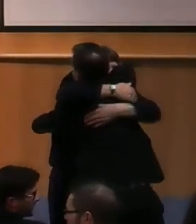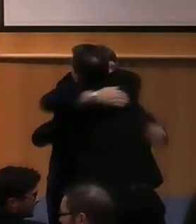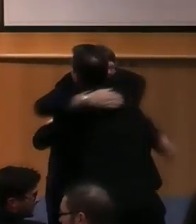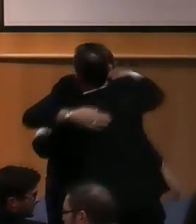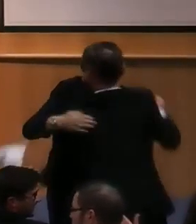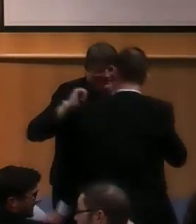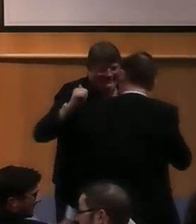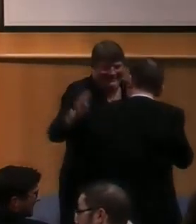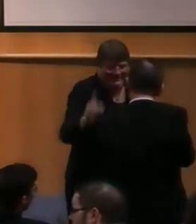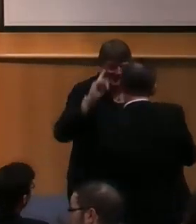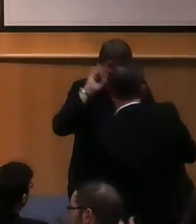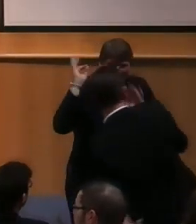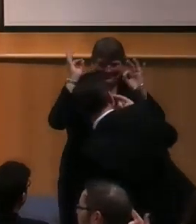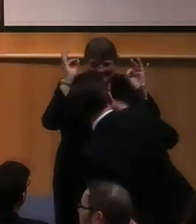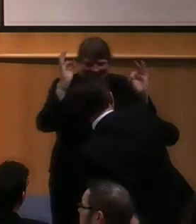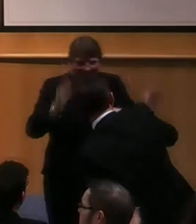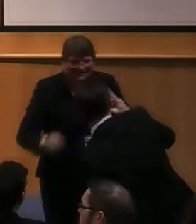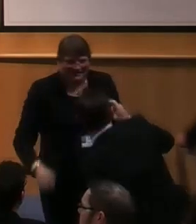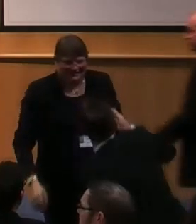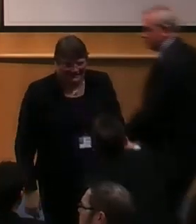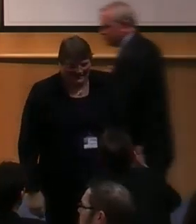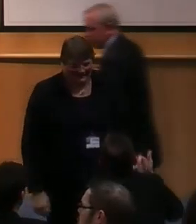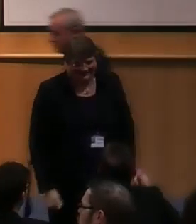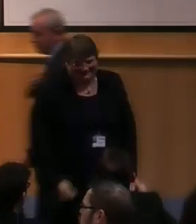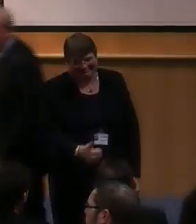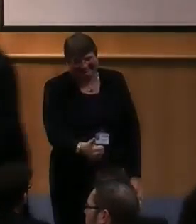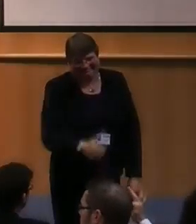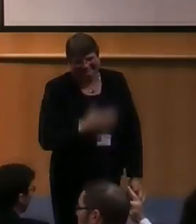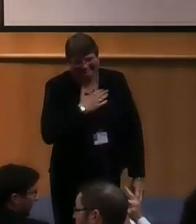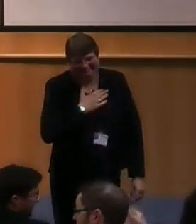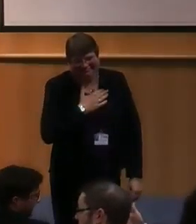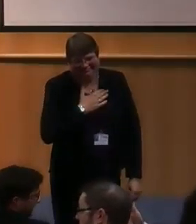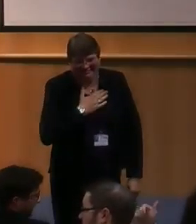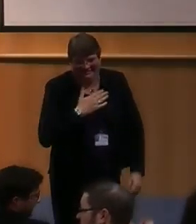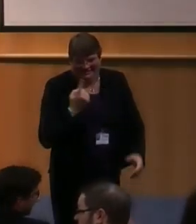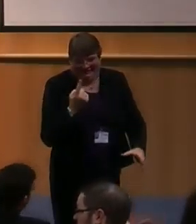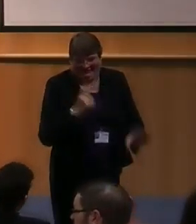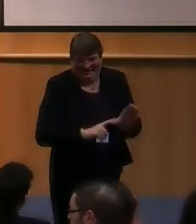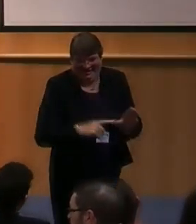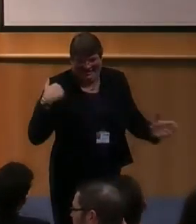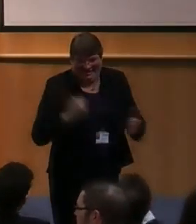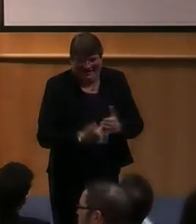Perfect, Lyndon, well done. Rocky. I'm going to ask once. Yeah.